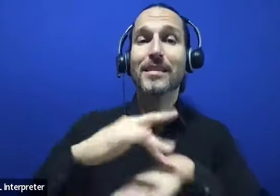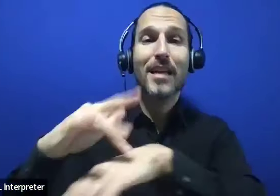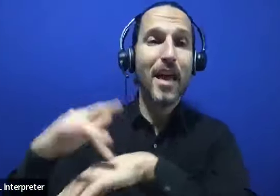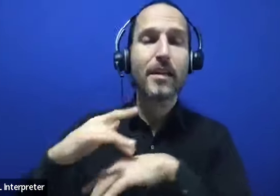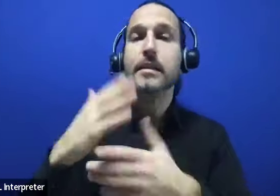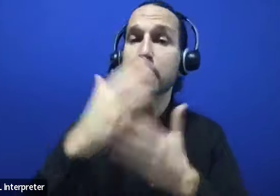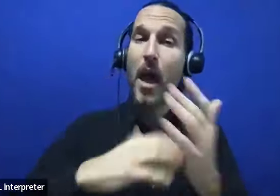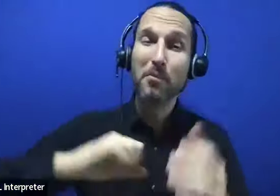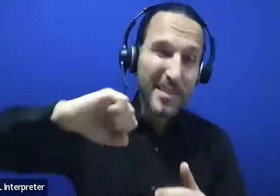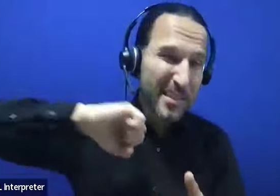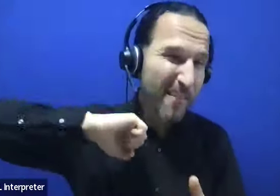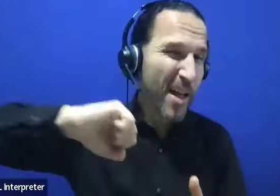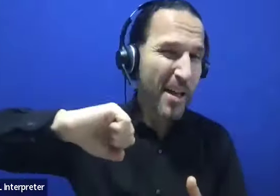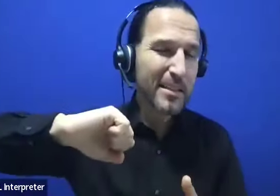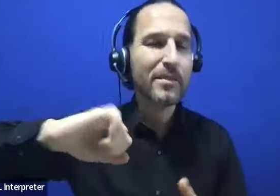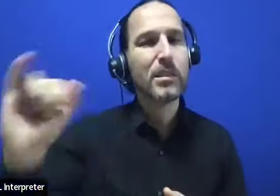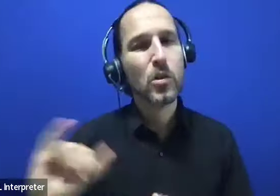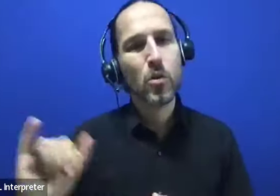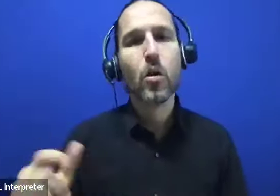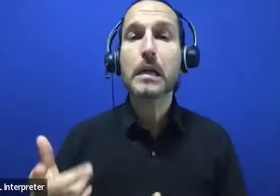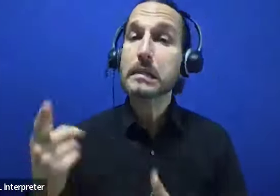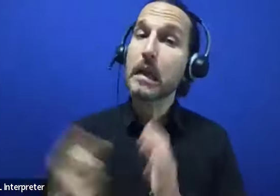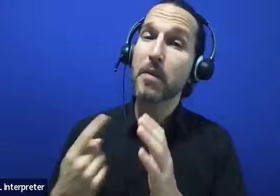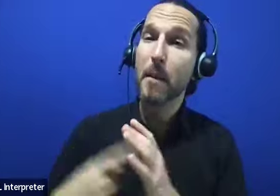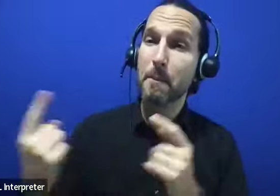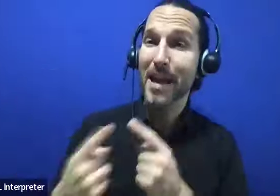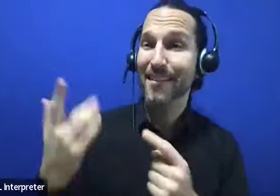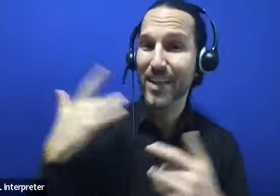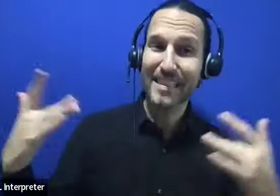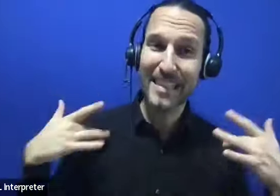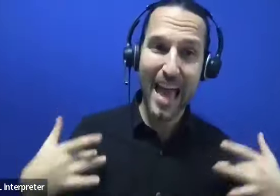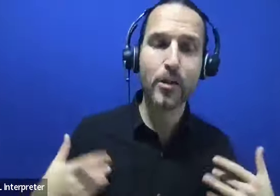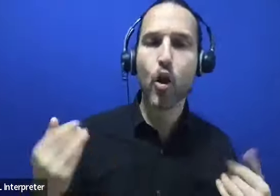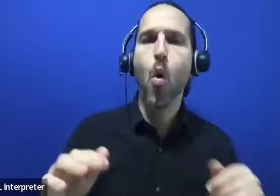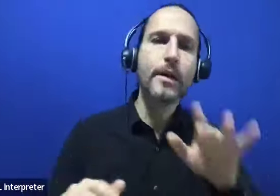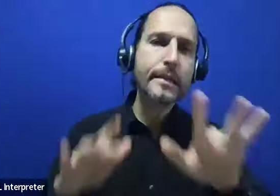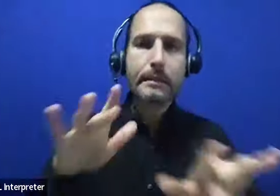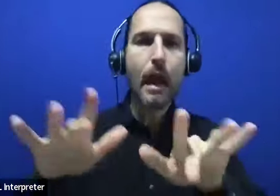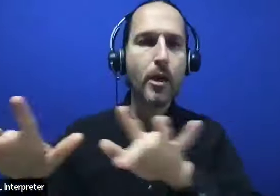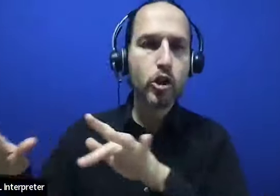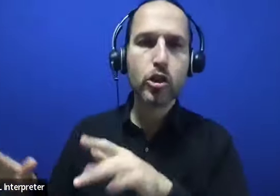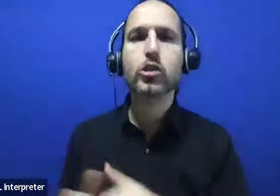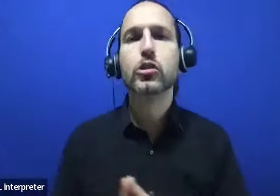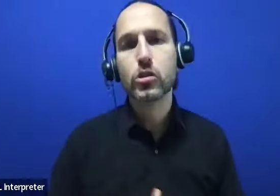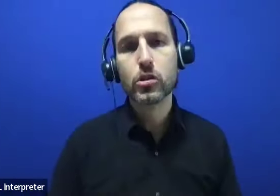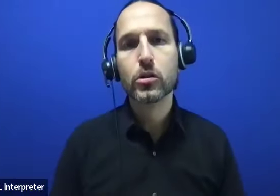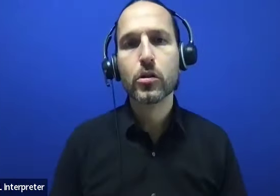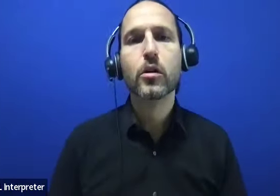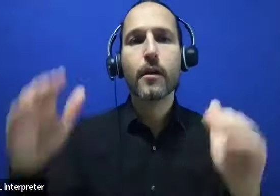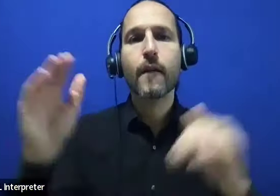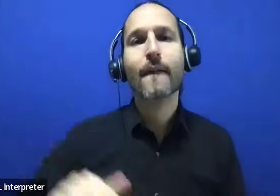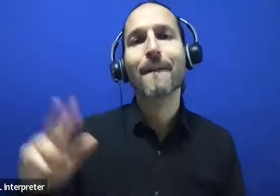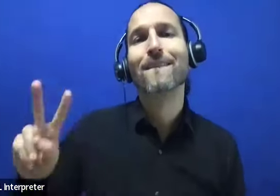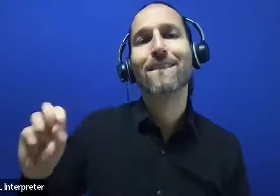defensive, or some is really kind of painful to be touched or to touch things. And then